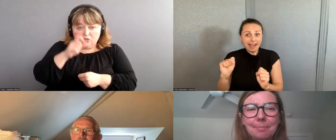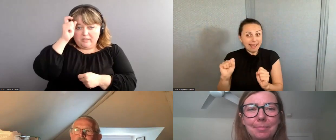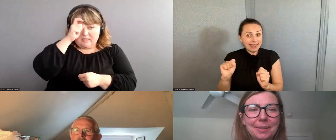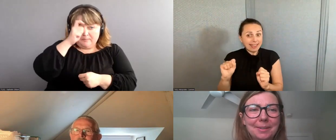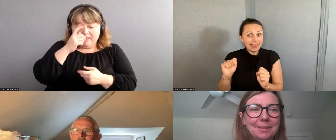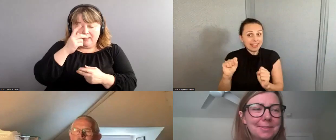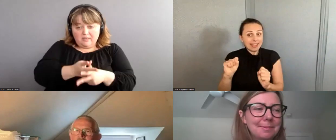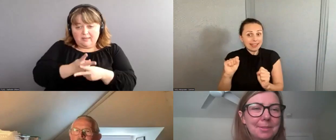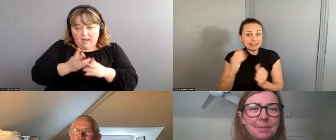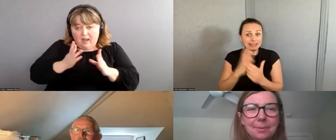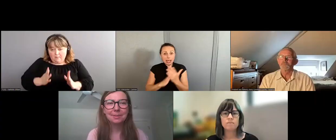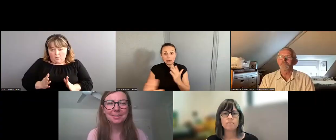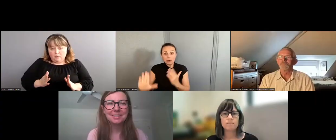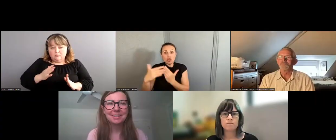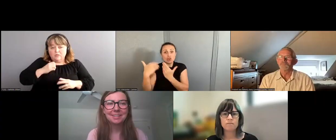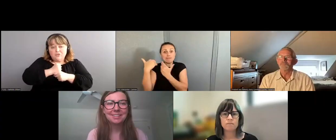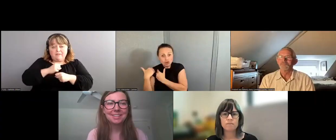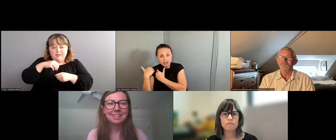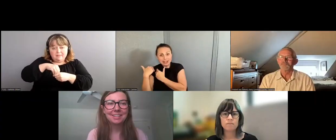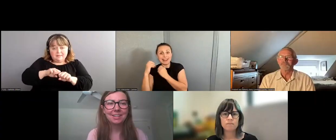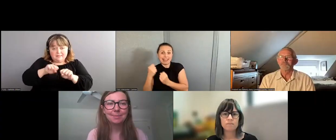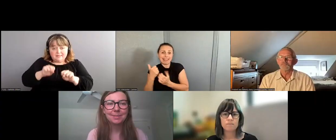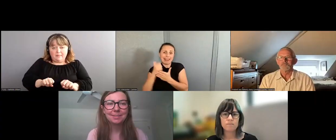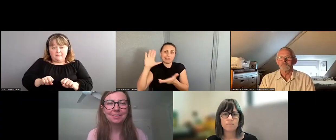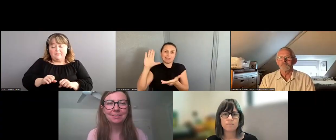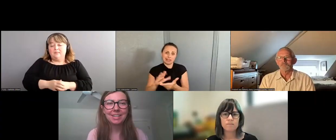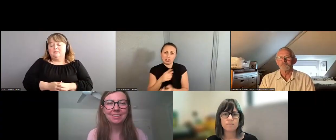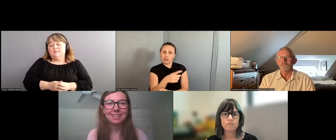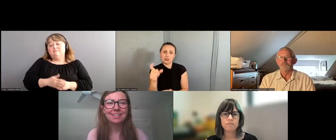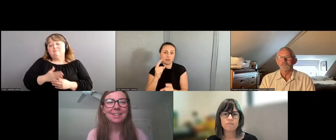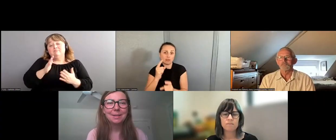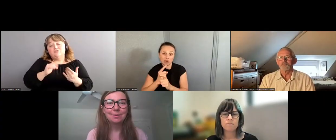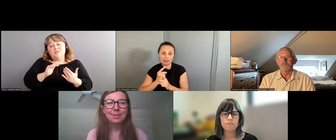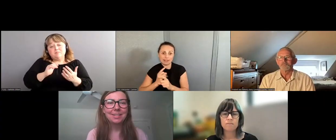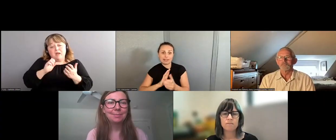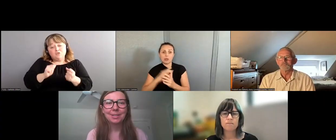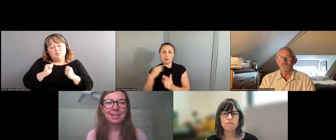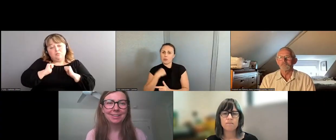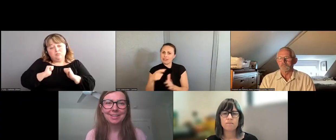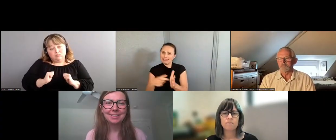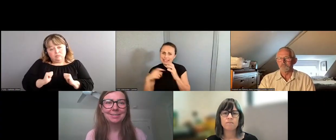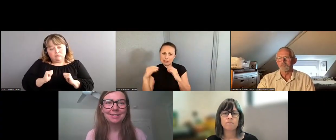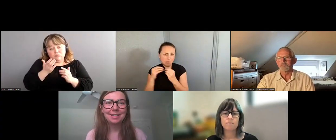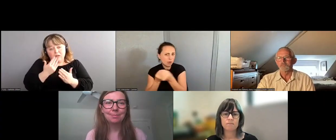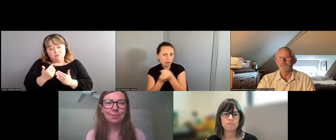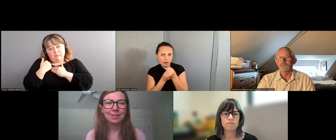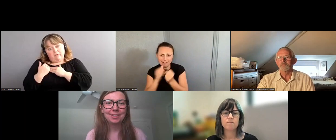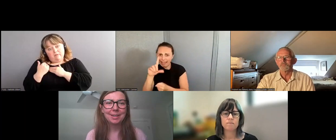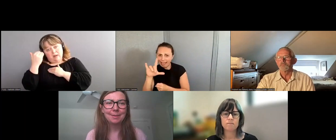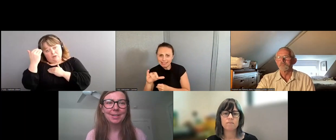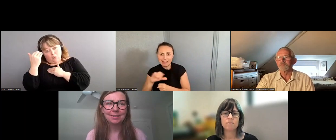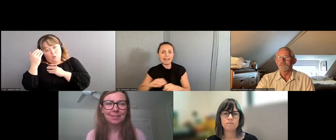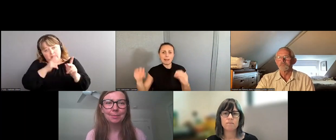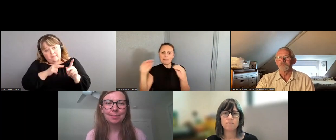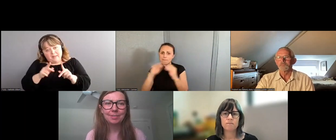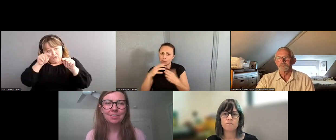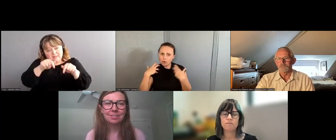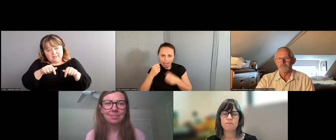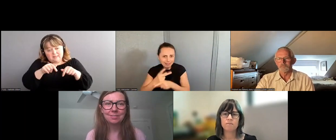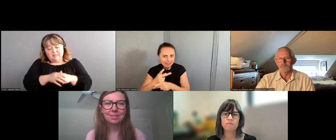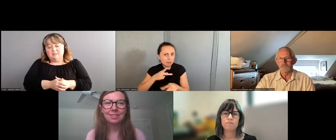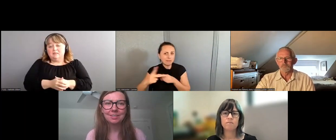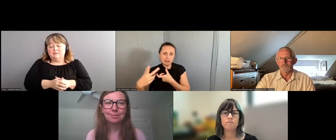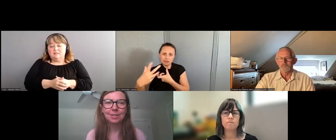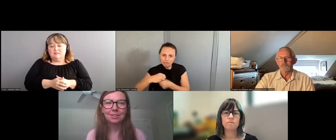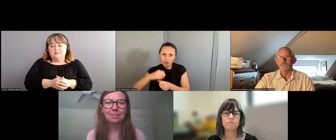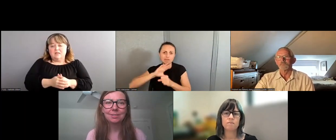the burden off some shoulders here, because I think you're absolutely right. Like, we need more allies and more healthcare professionals